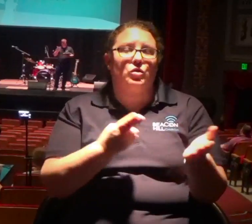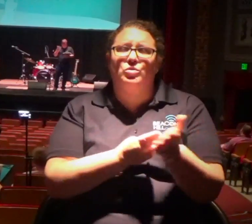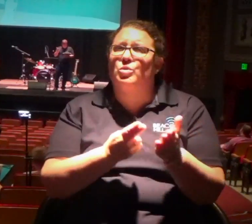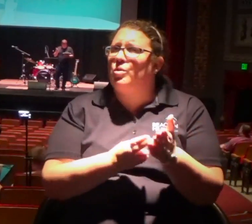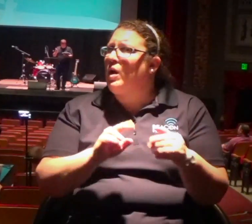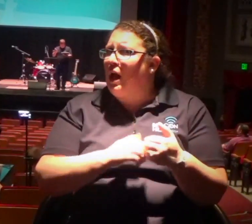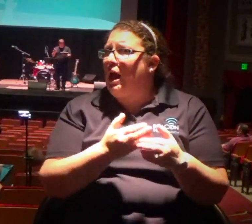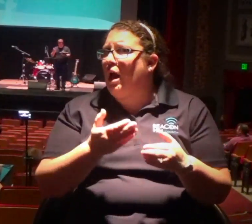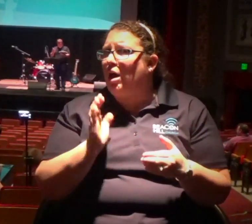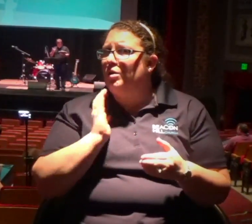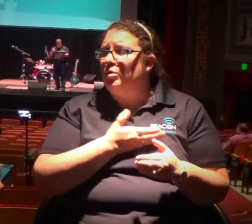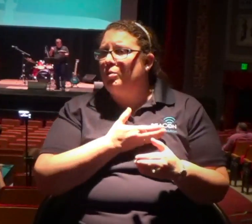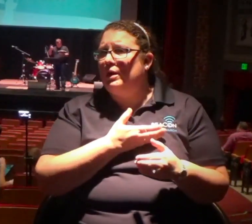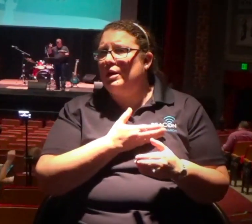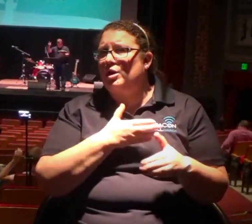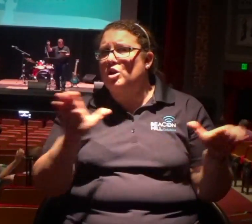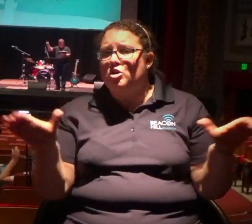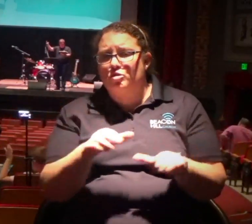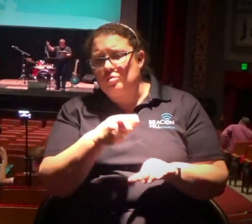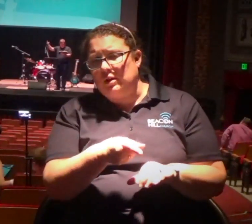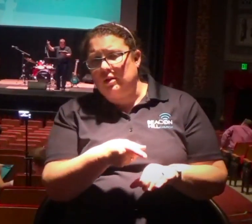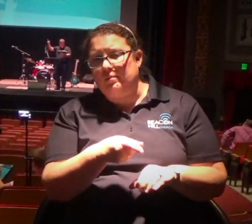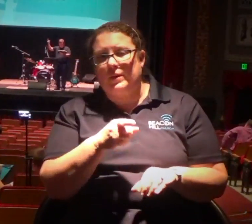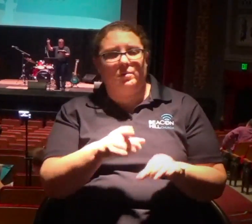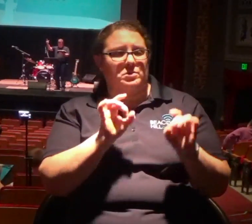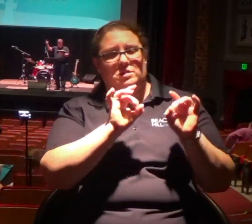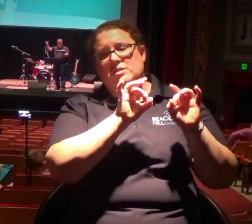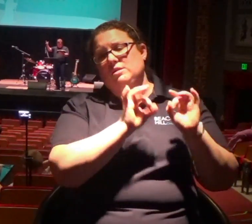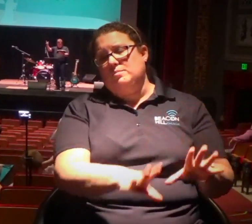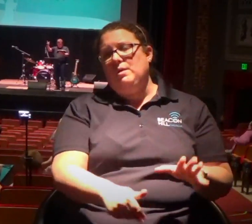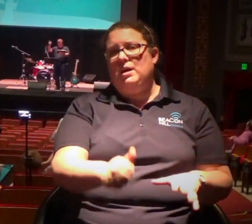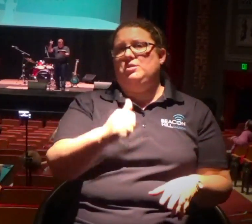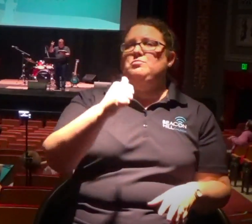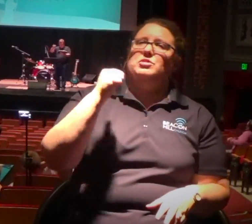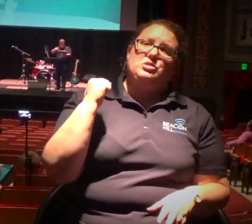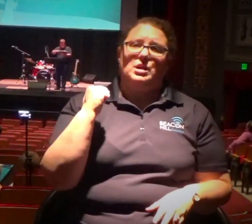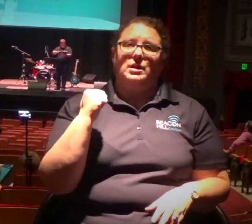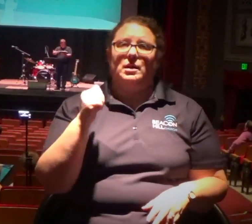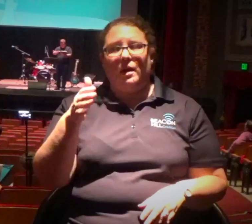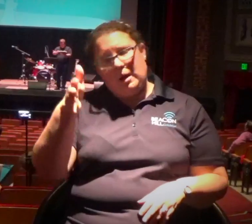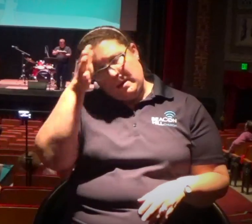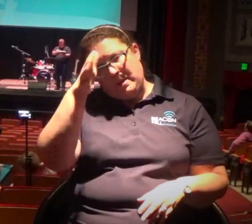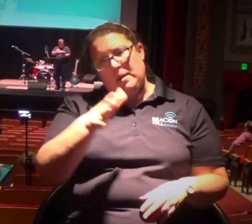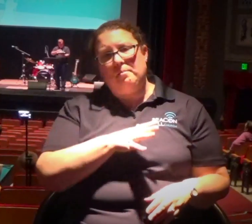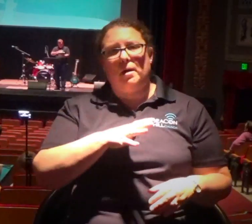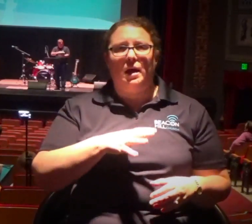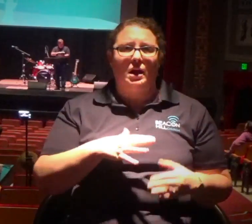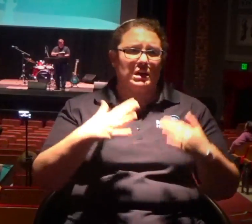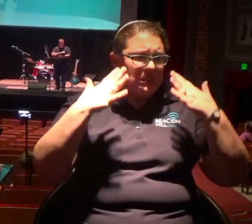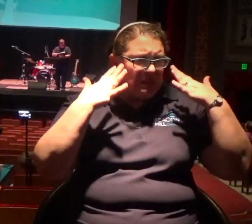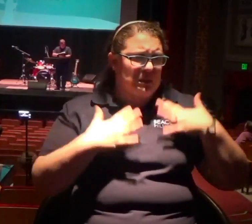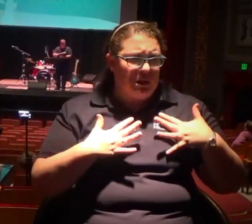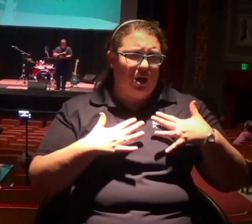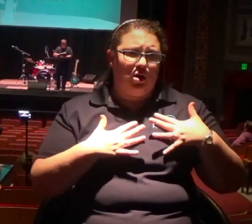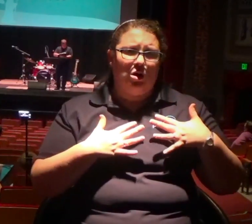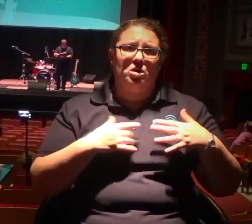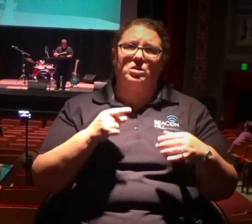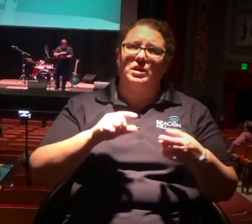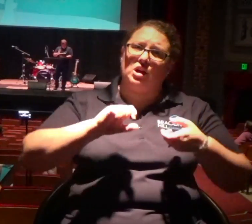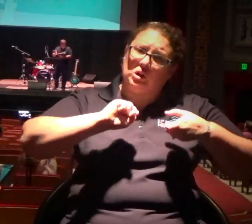Scripture literally says here that he was despised, he was rejected, he was a man of sorrows, he was acquainted with grief. And as one